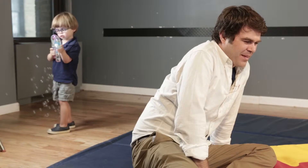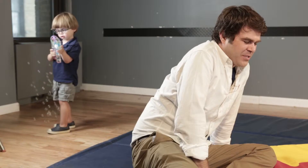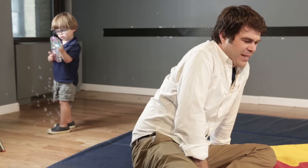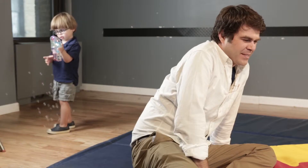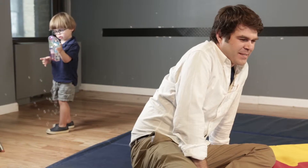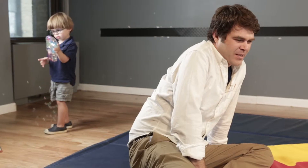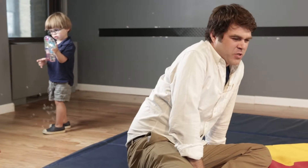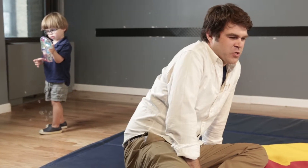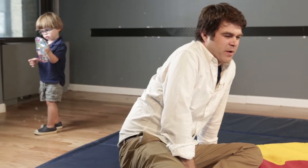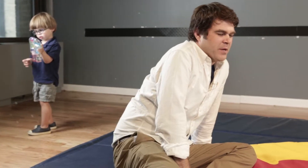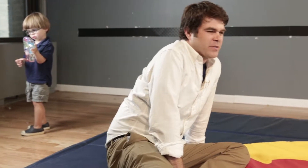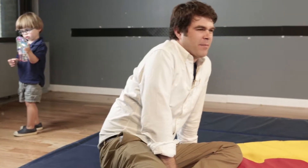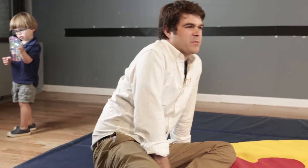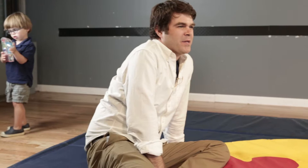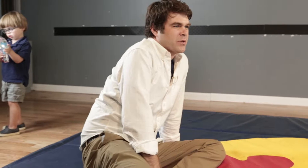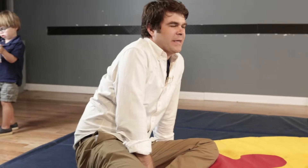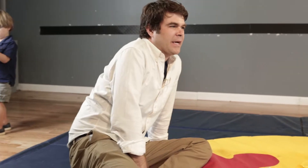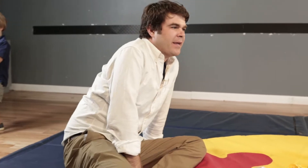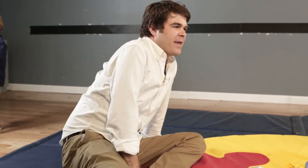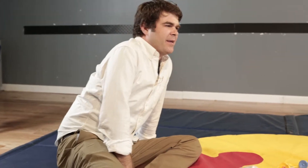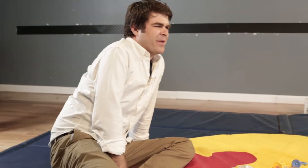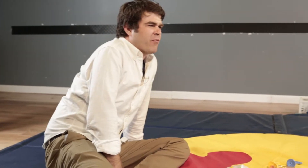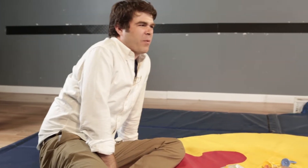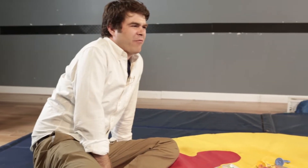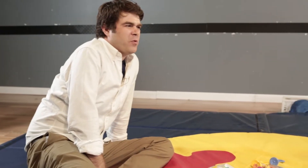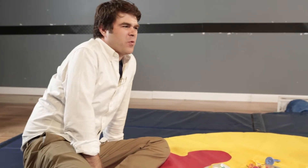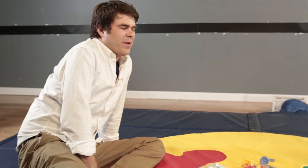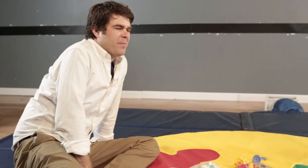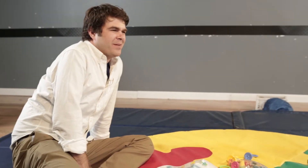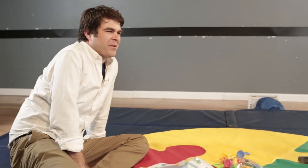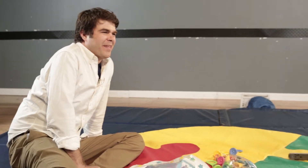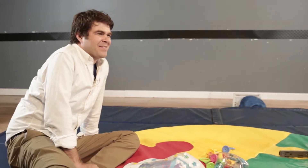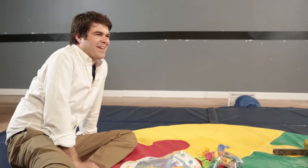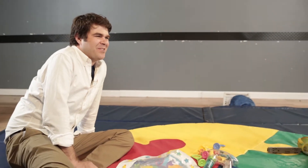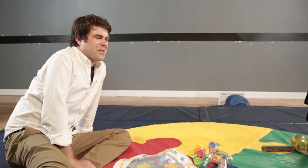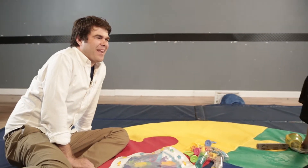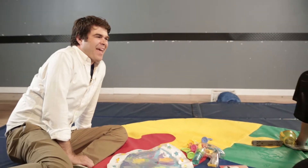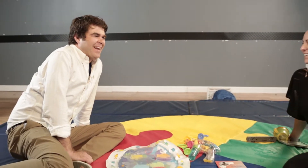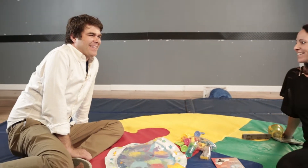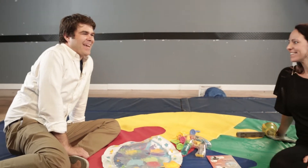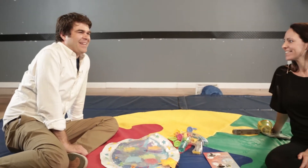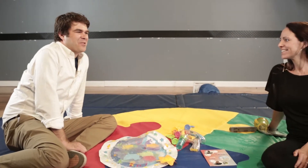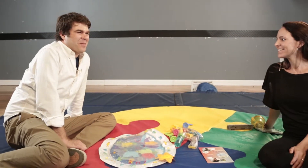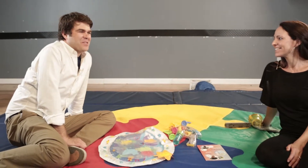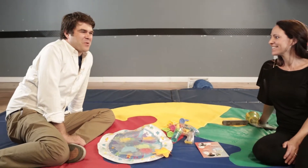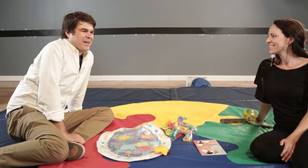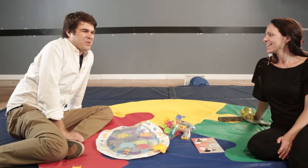to get his attention during mealtime, especially. He'd been throwing food quite a bit during that stage, and any sort of distraction was